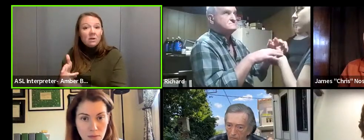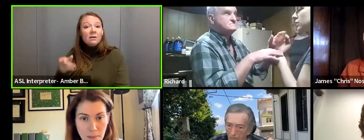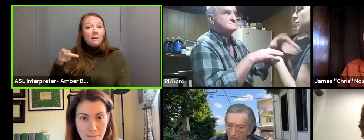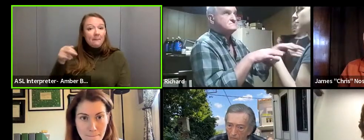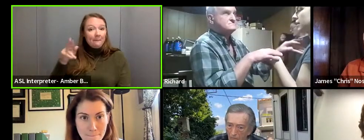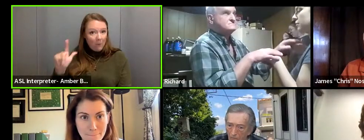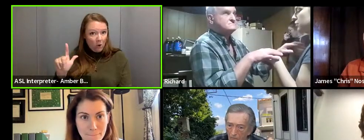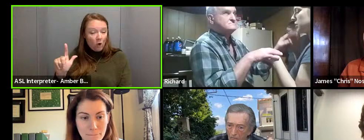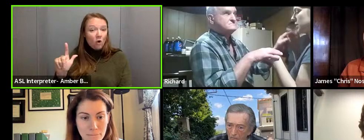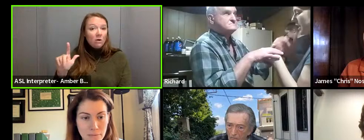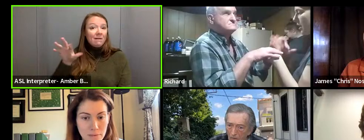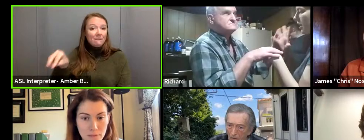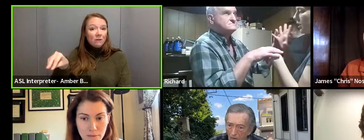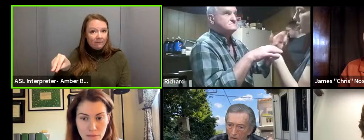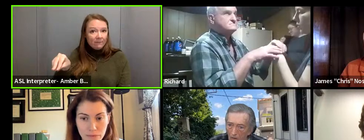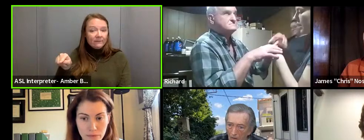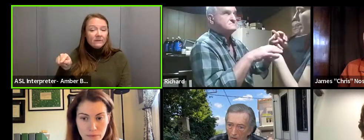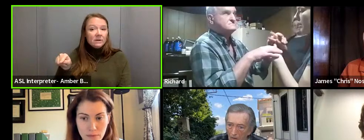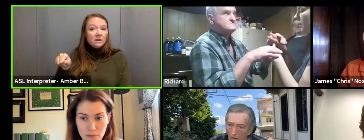O'Hanlon and